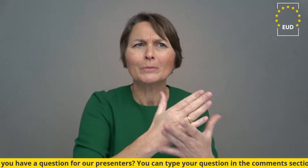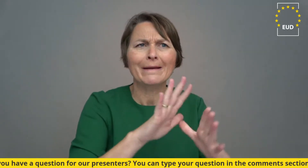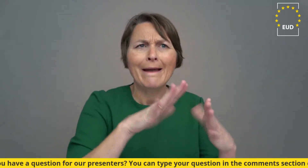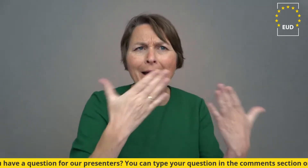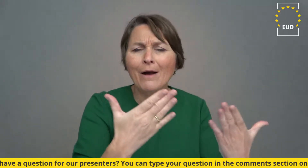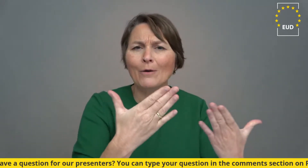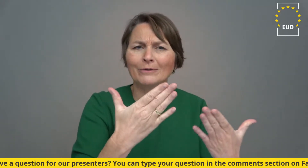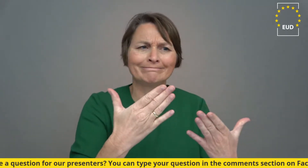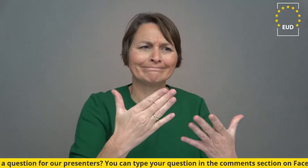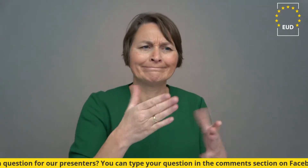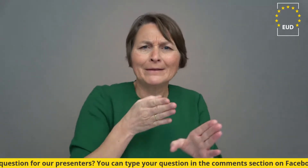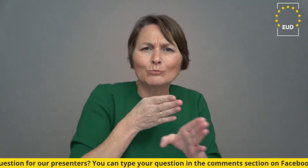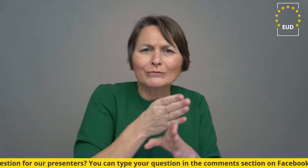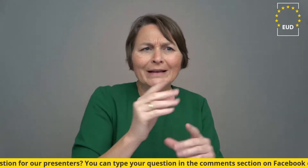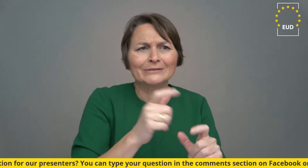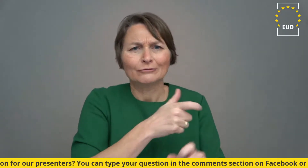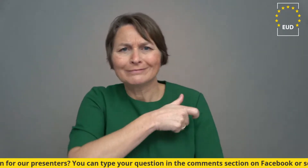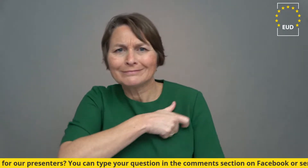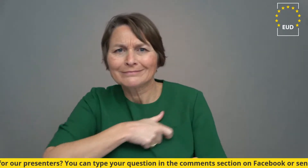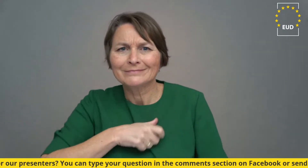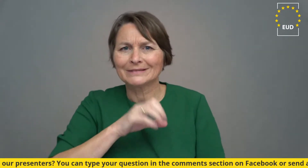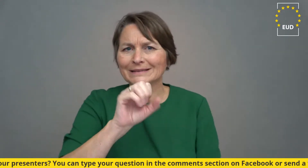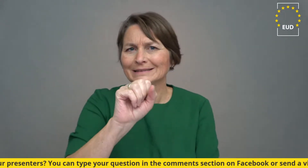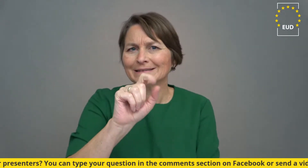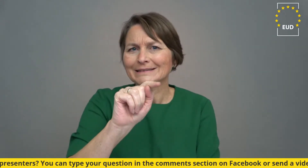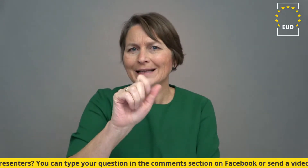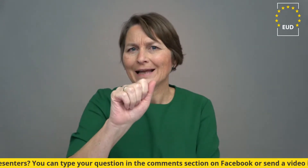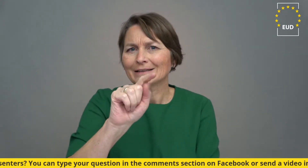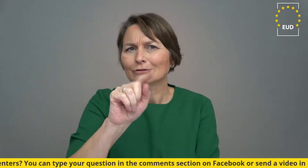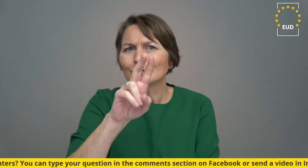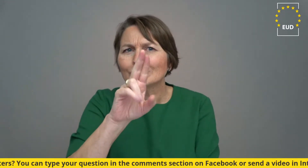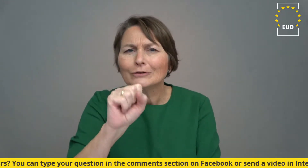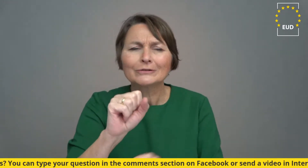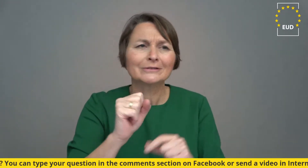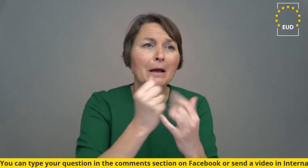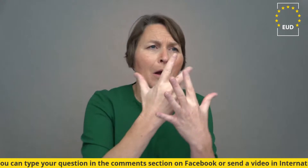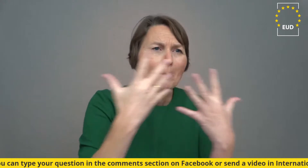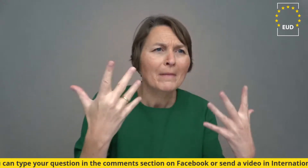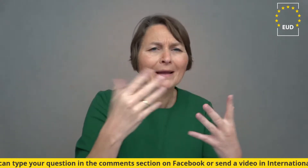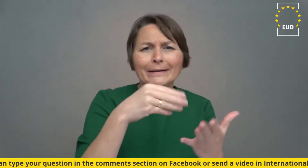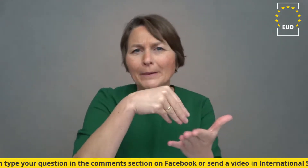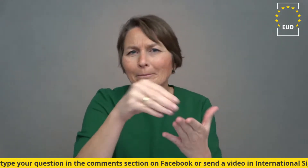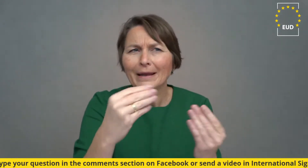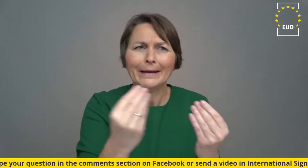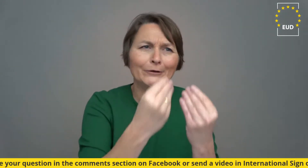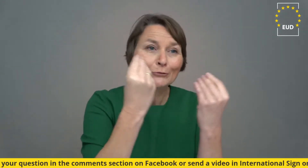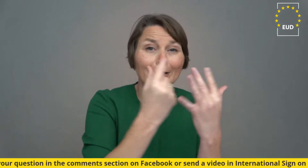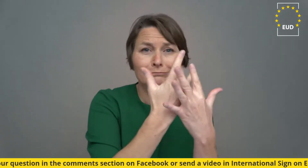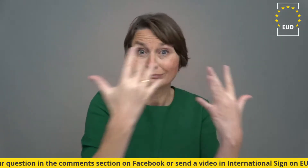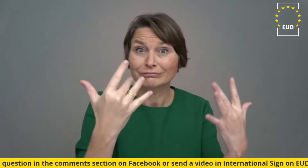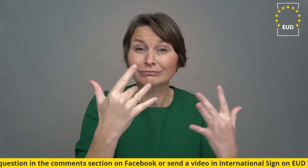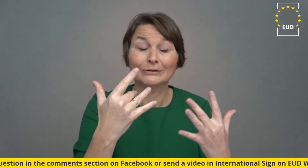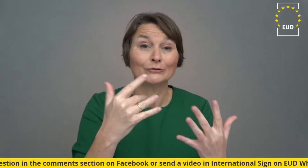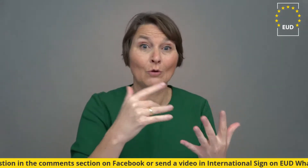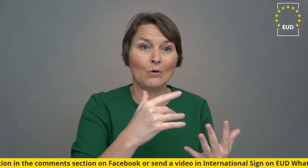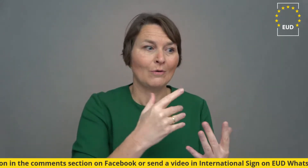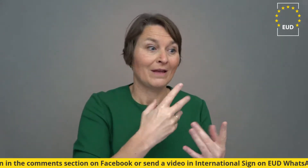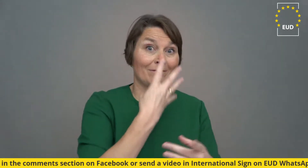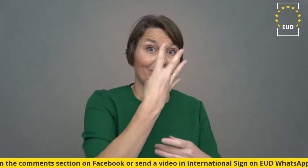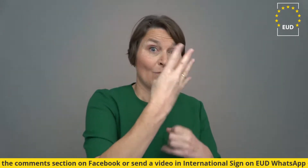year 2000, I've been looking at the status of sign language interpreters in Europe. So that is what I would also like to share with